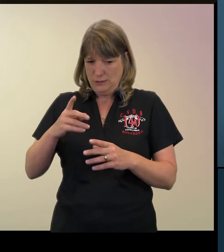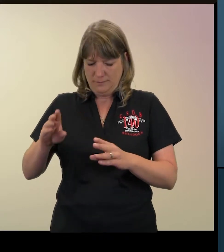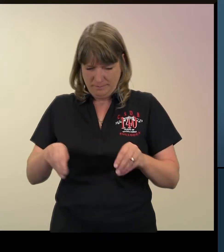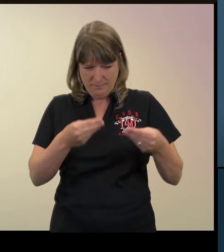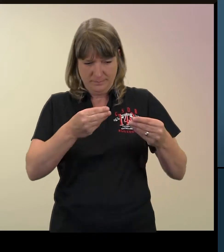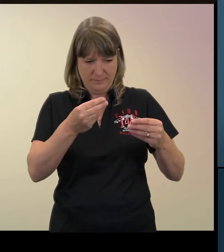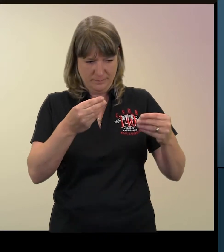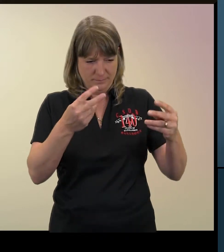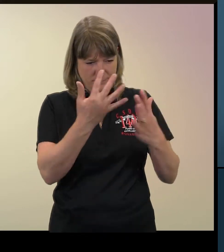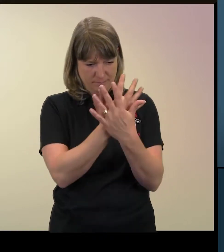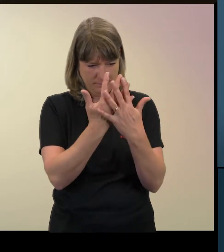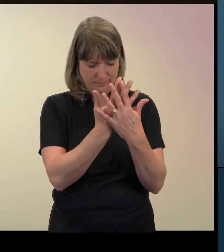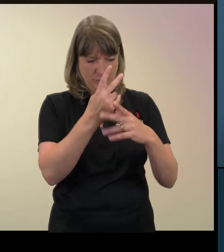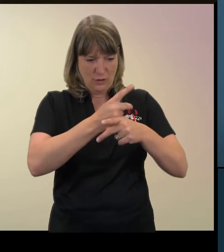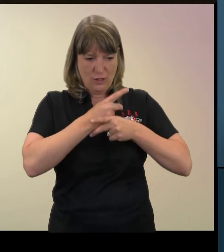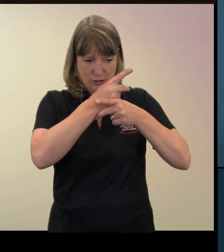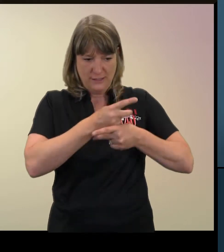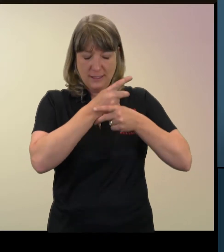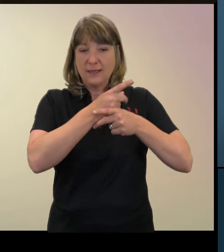tools very cautiously.